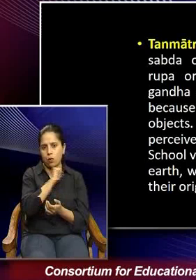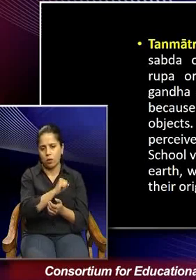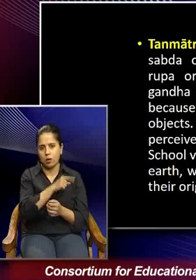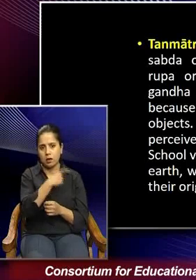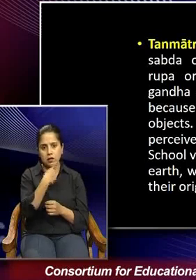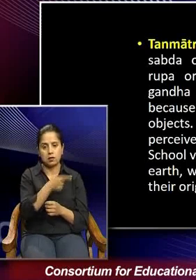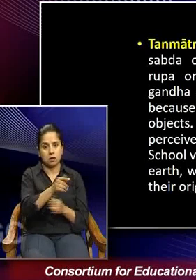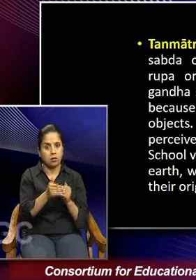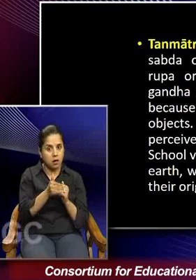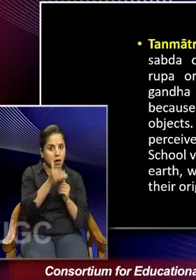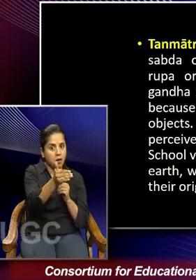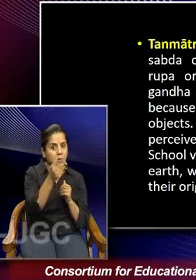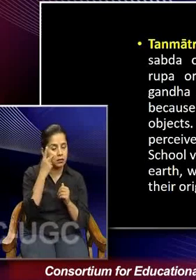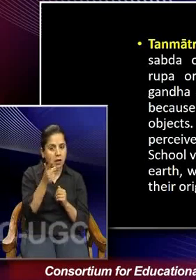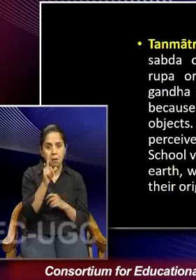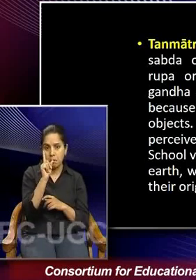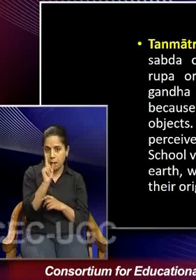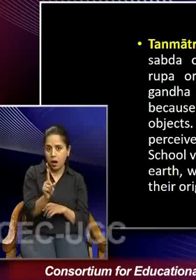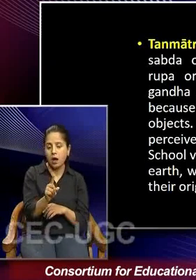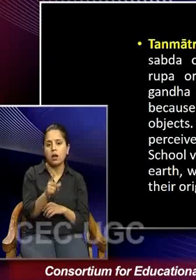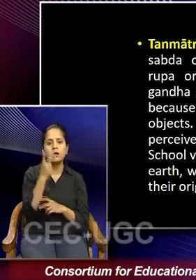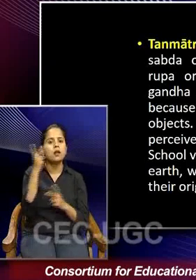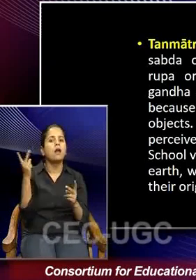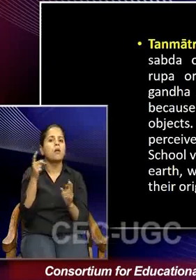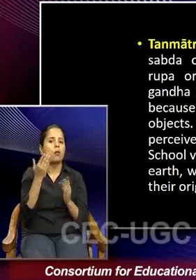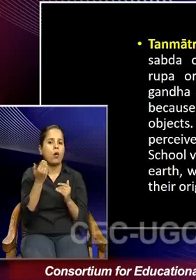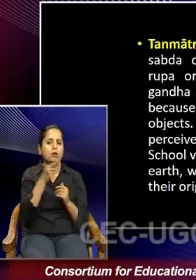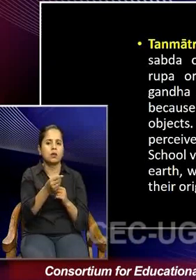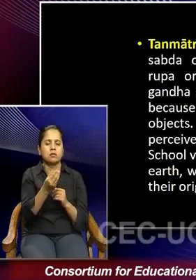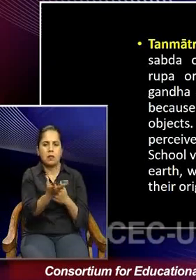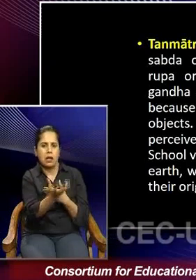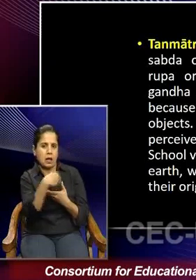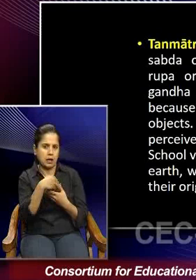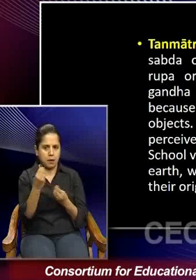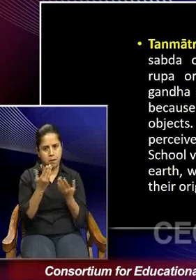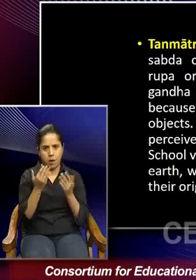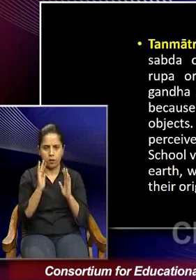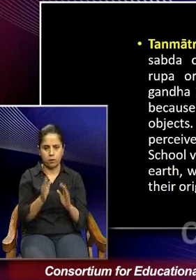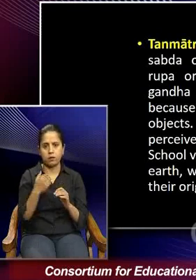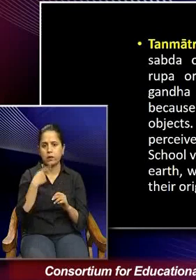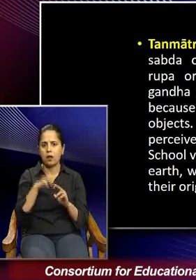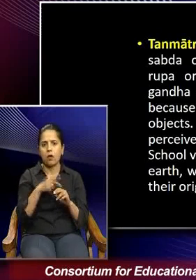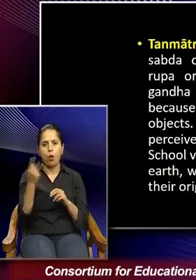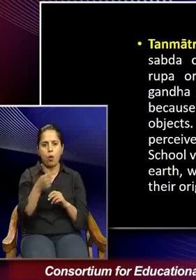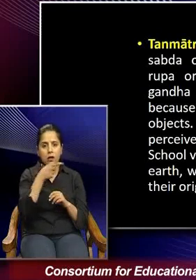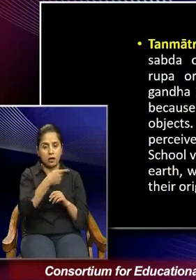be perceived but inferred. So we cannot perceive them, we can only infer